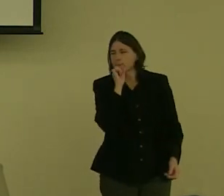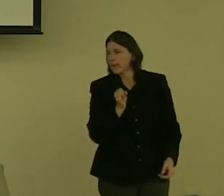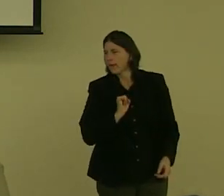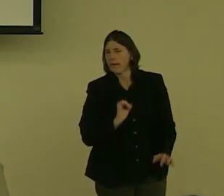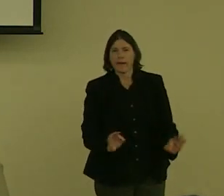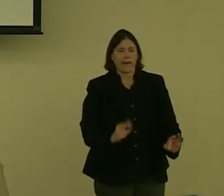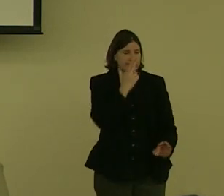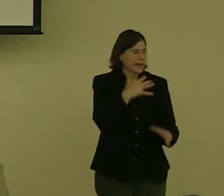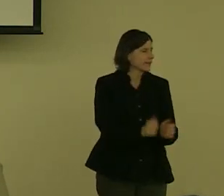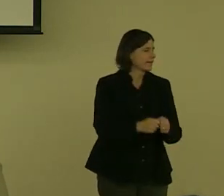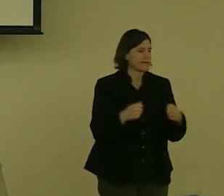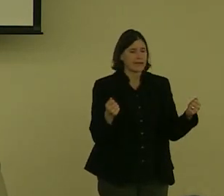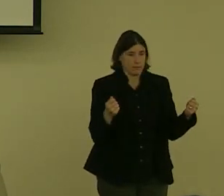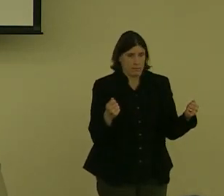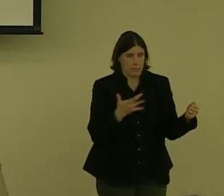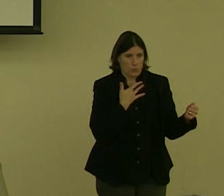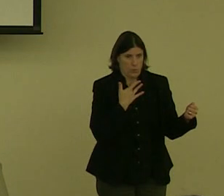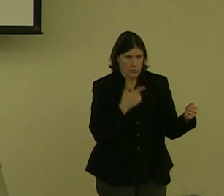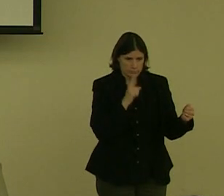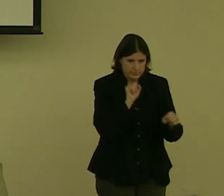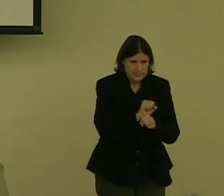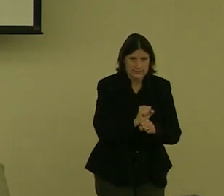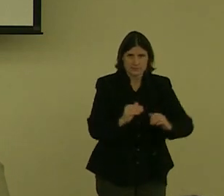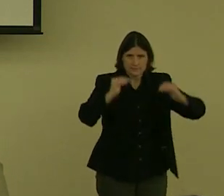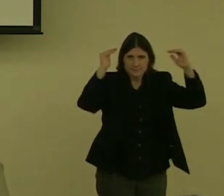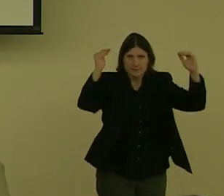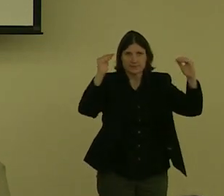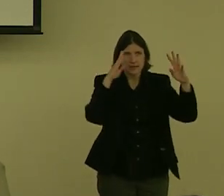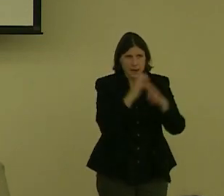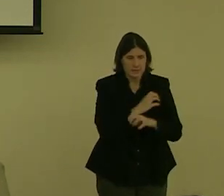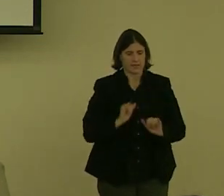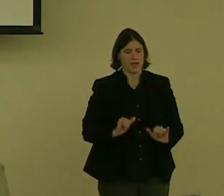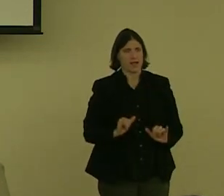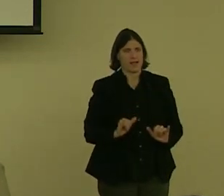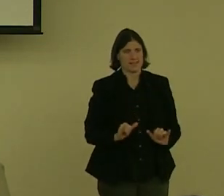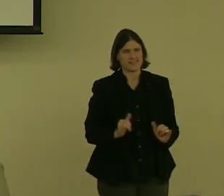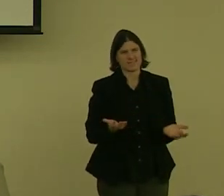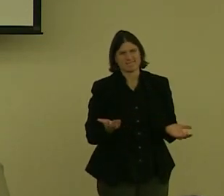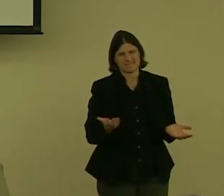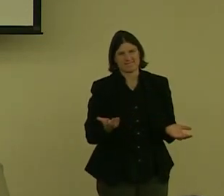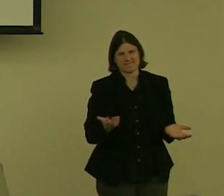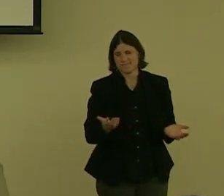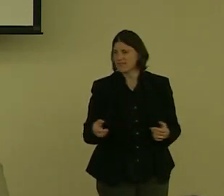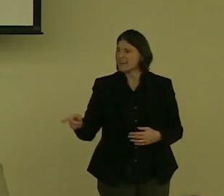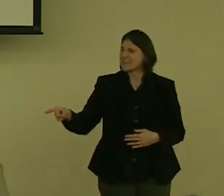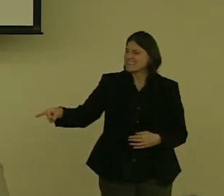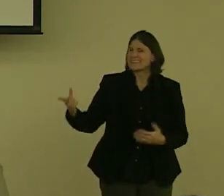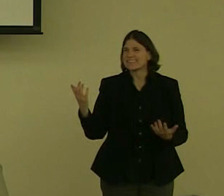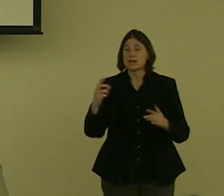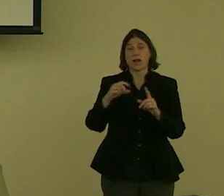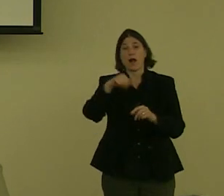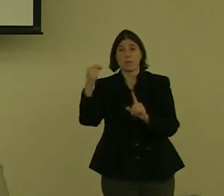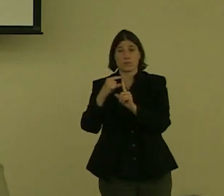But it's not. It's one genre. It drives me nuts when I see it applied. It's not the medium.